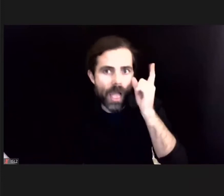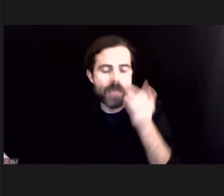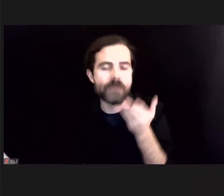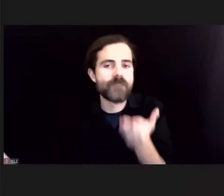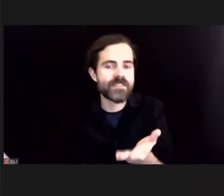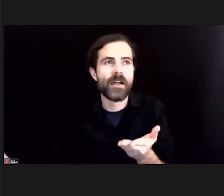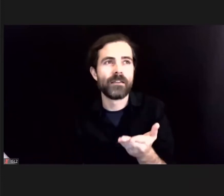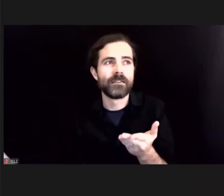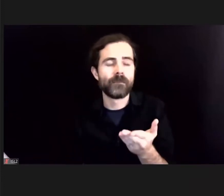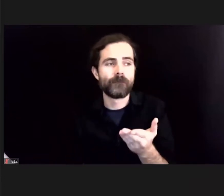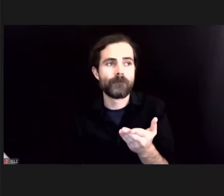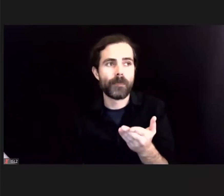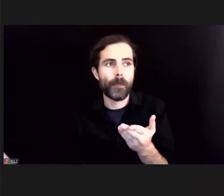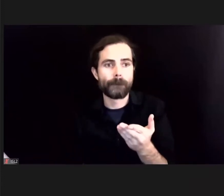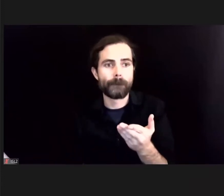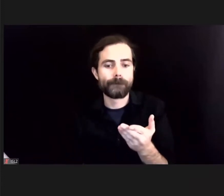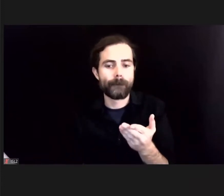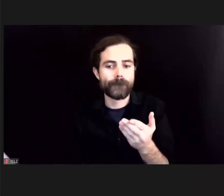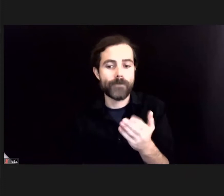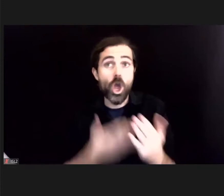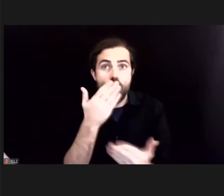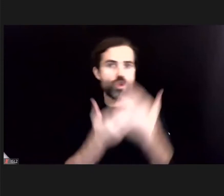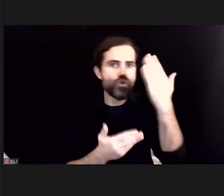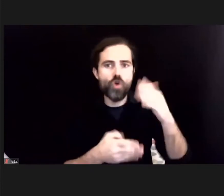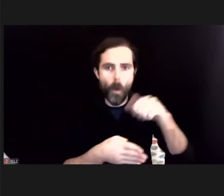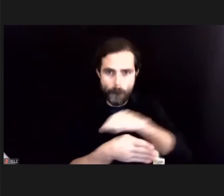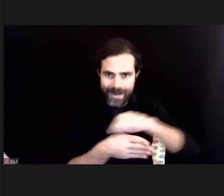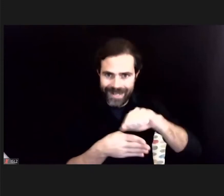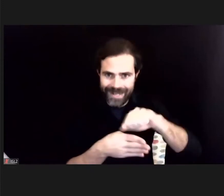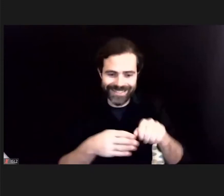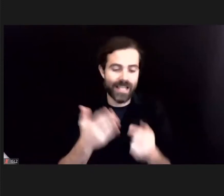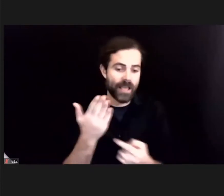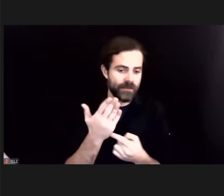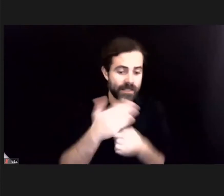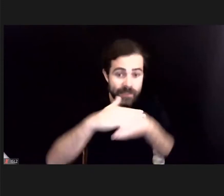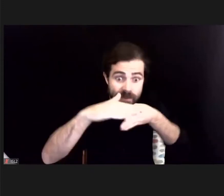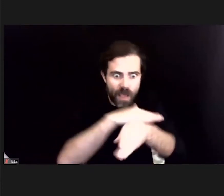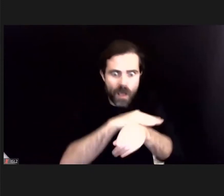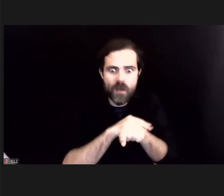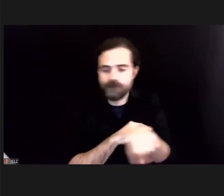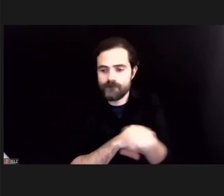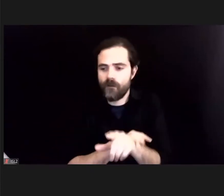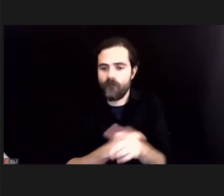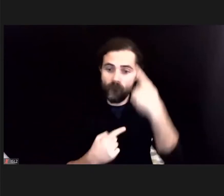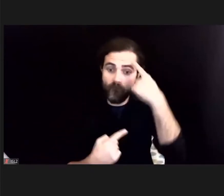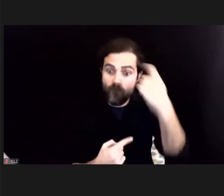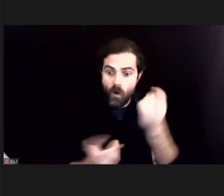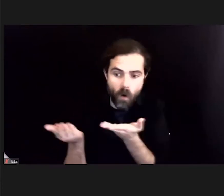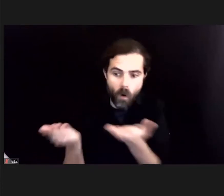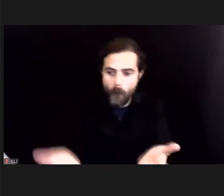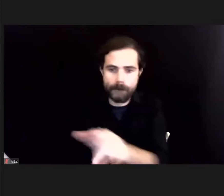the innovative practices in the field of accessibility technology for persons with disabilities, we believe that it will